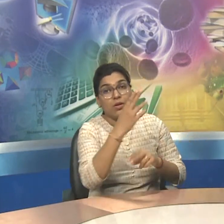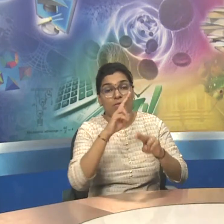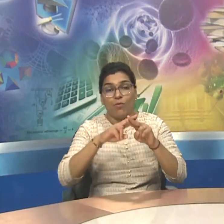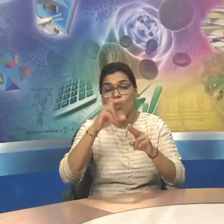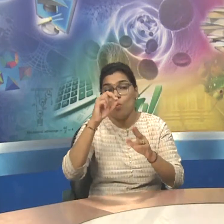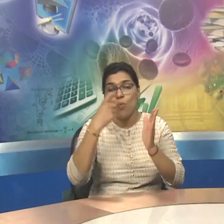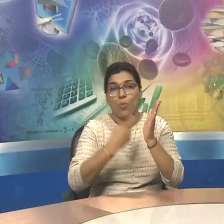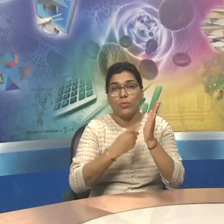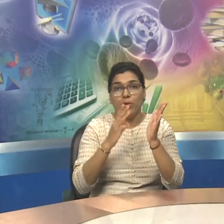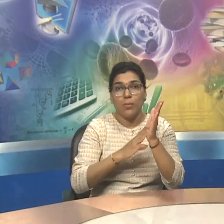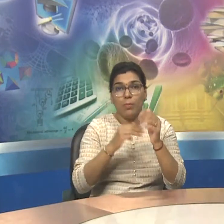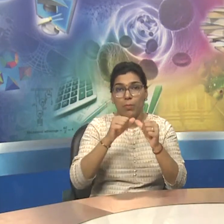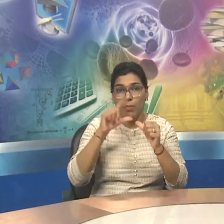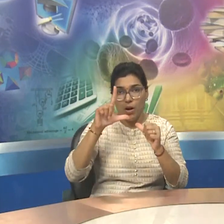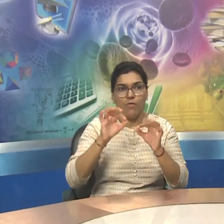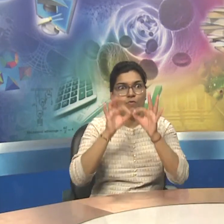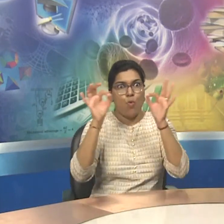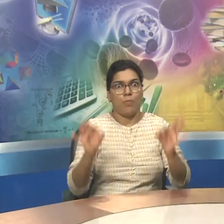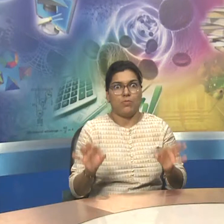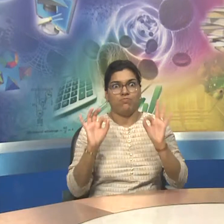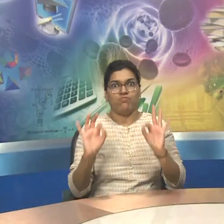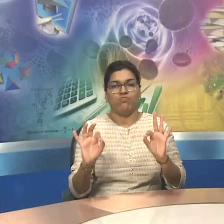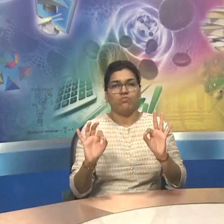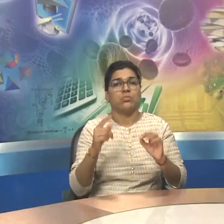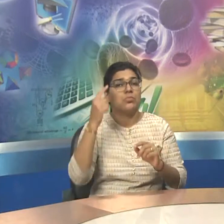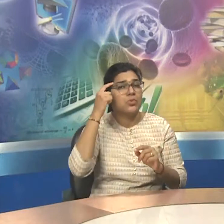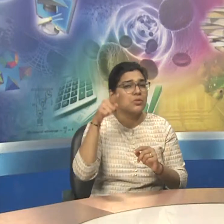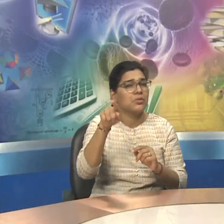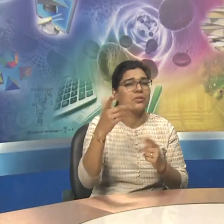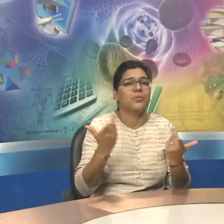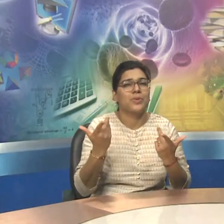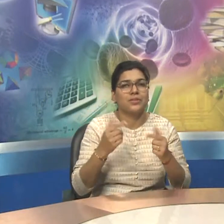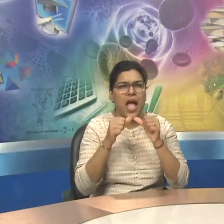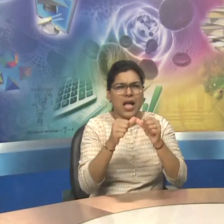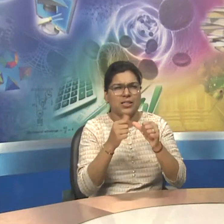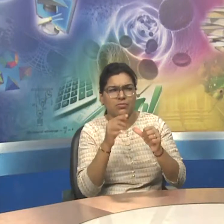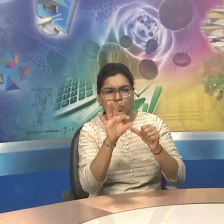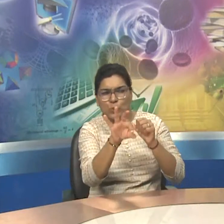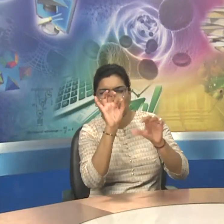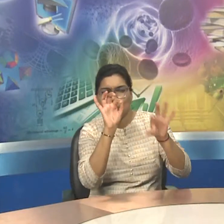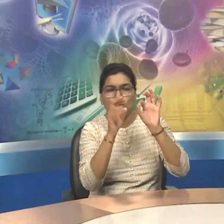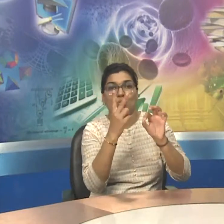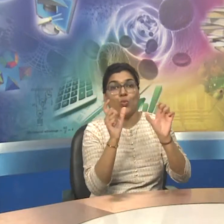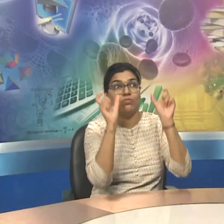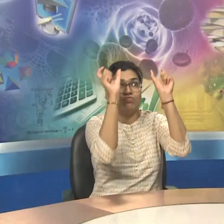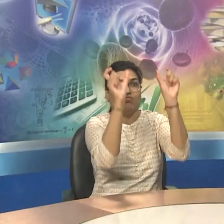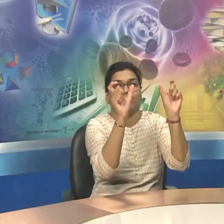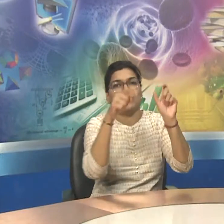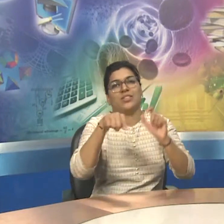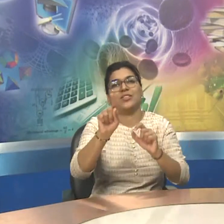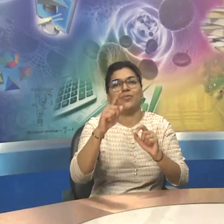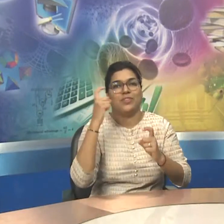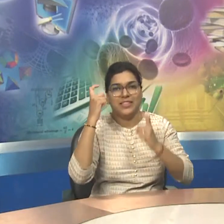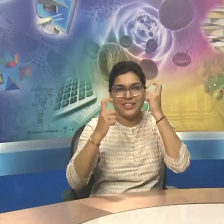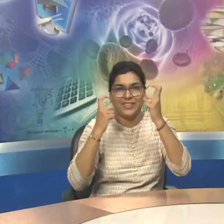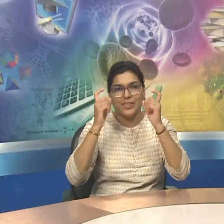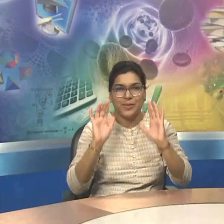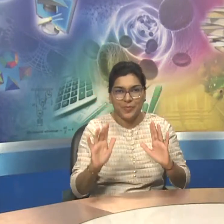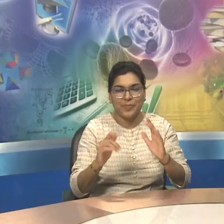normative, and the third is formal. You have to choose the right